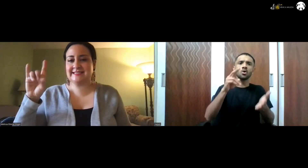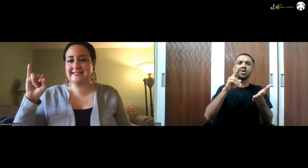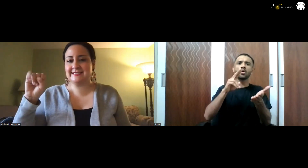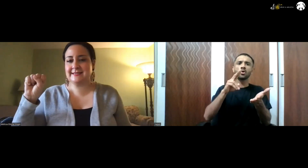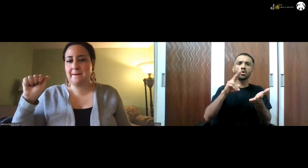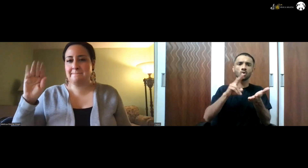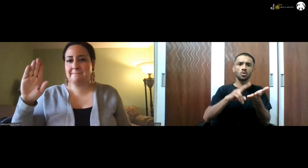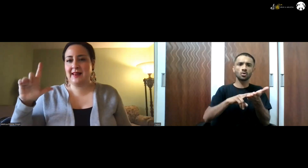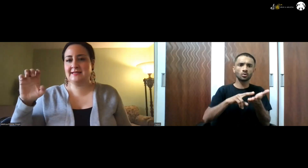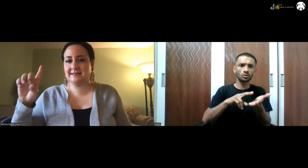So